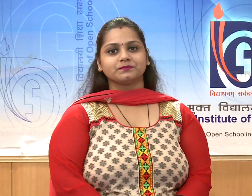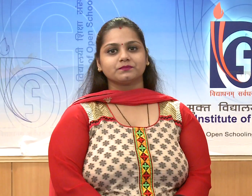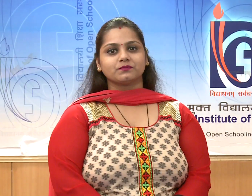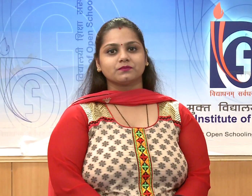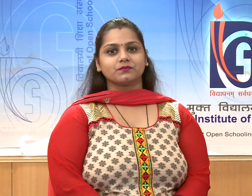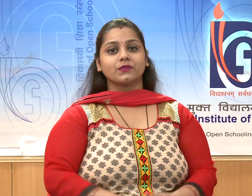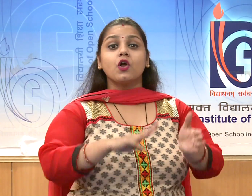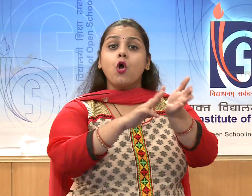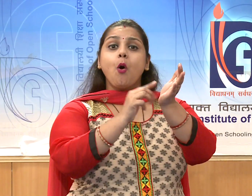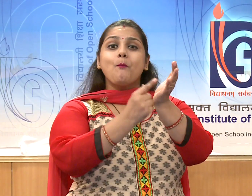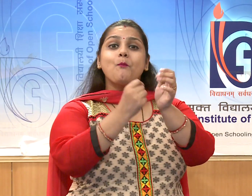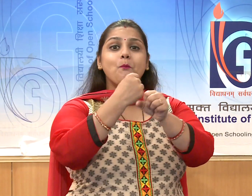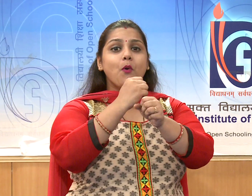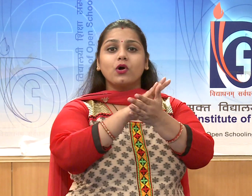The Mughal emperor